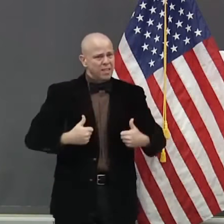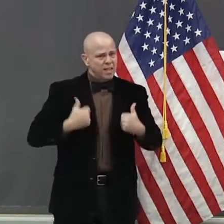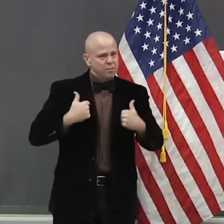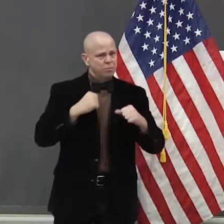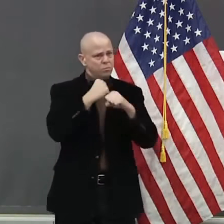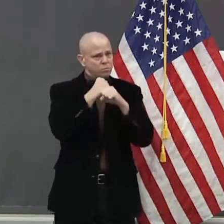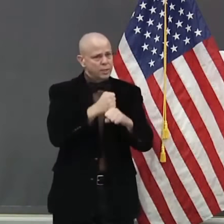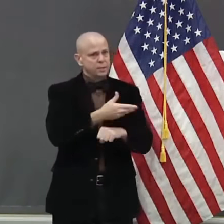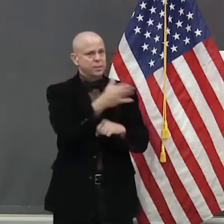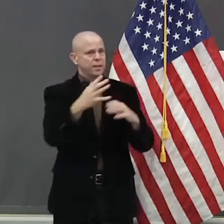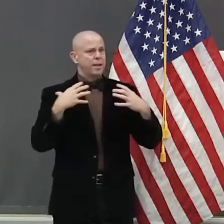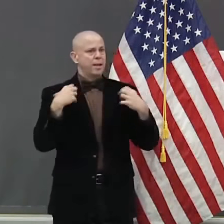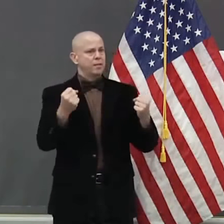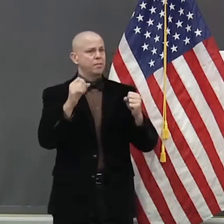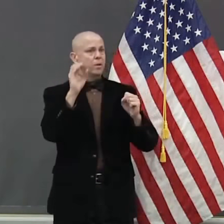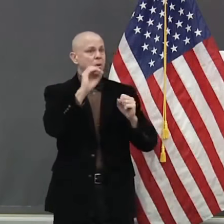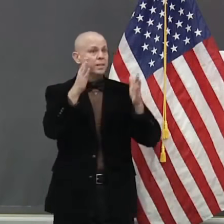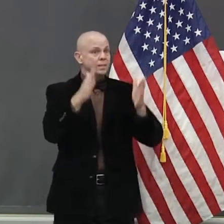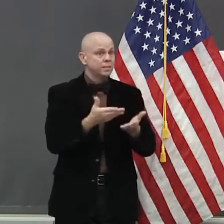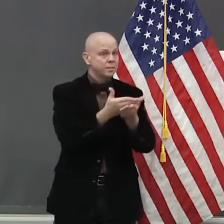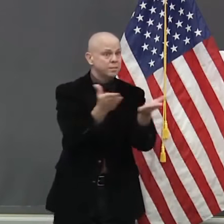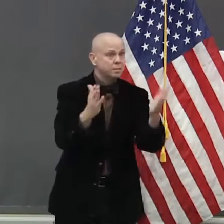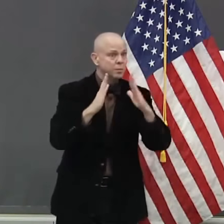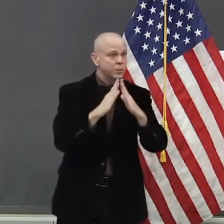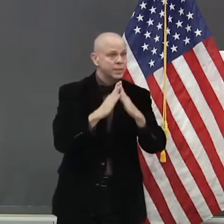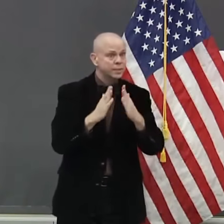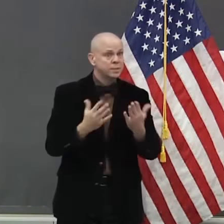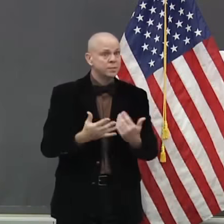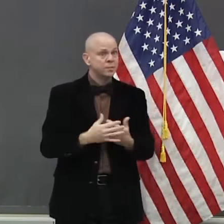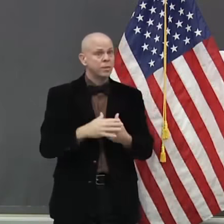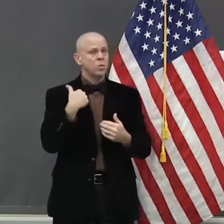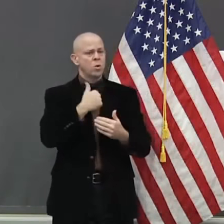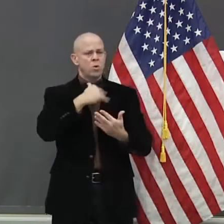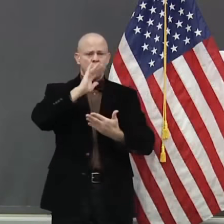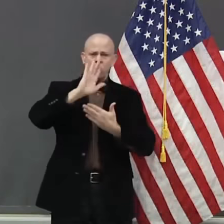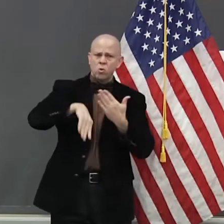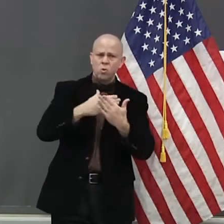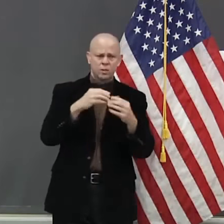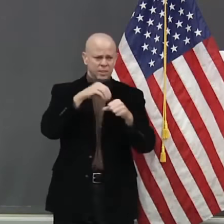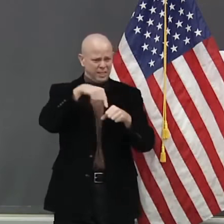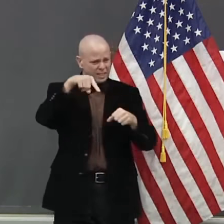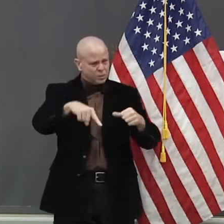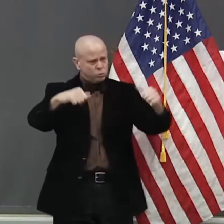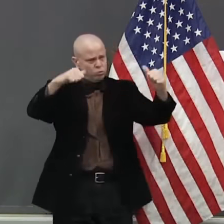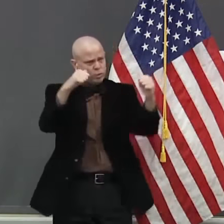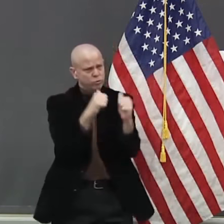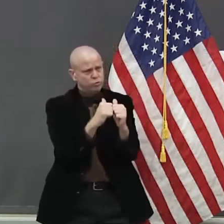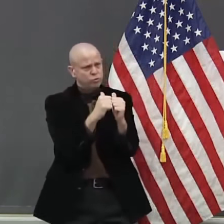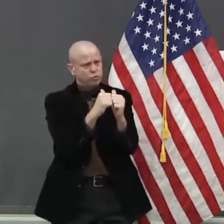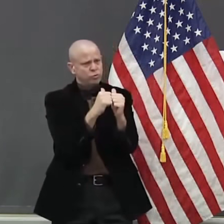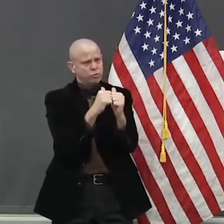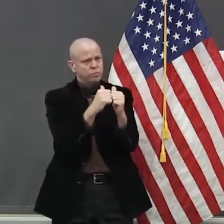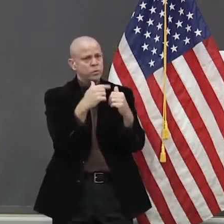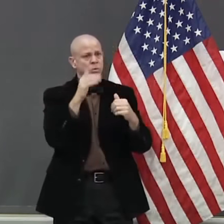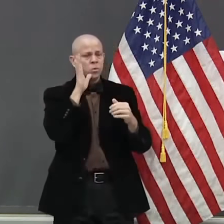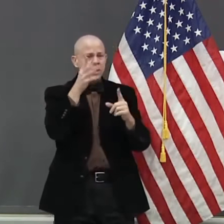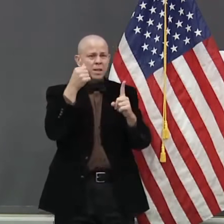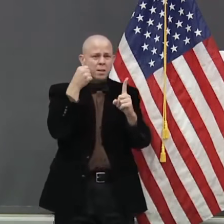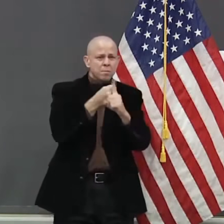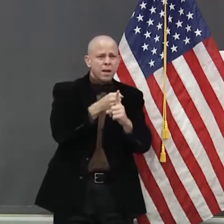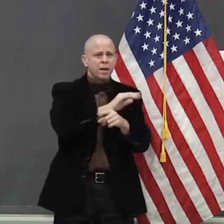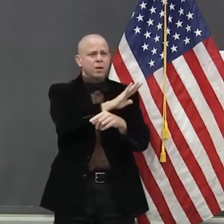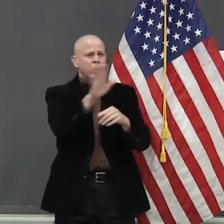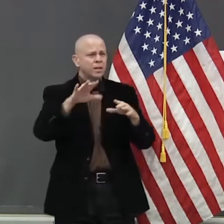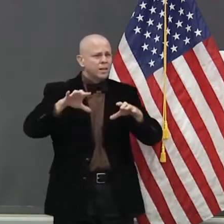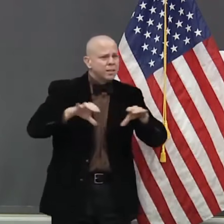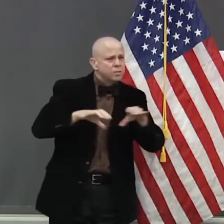of Oregonians. We are truly all in this together, and the impact of our actions